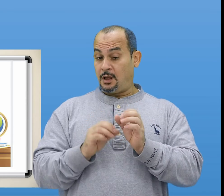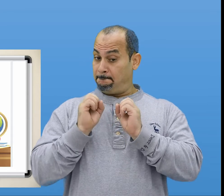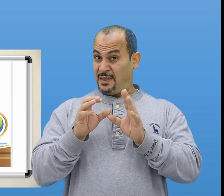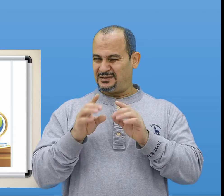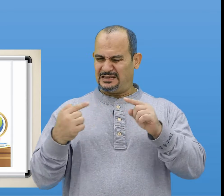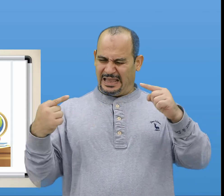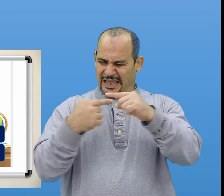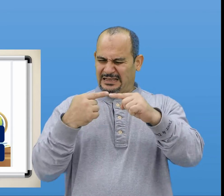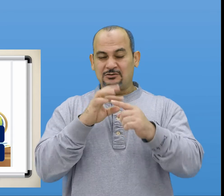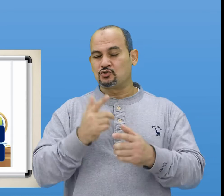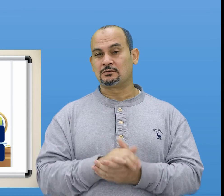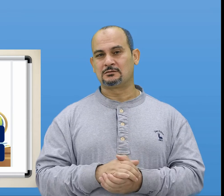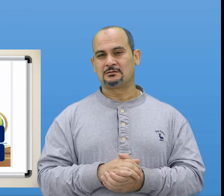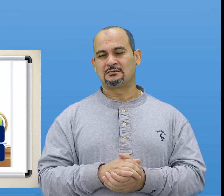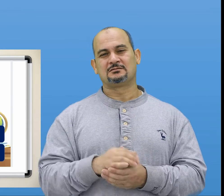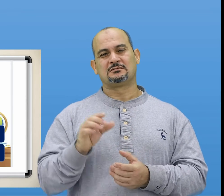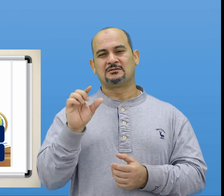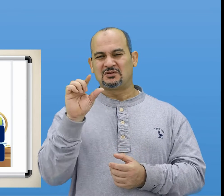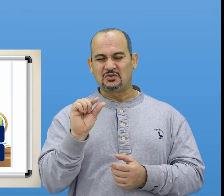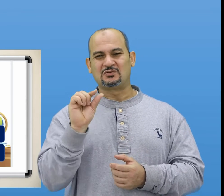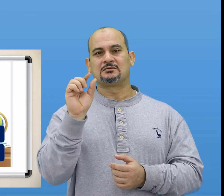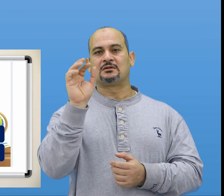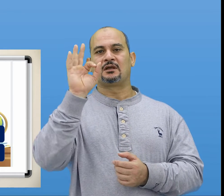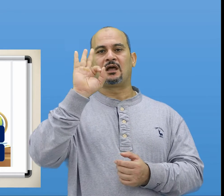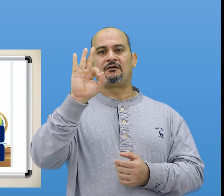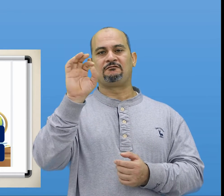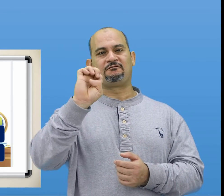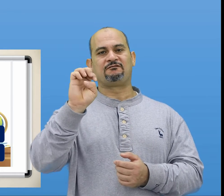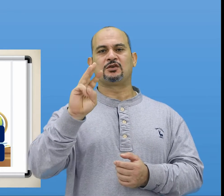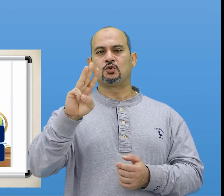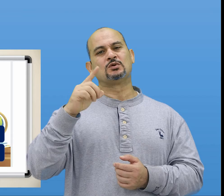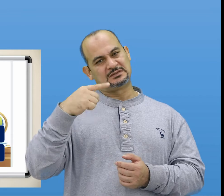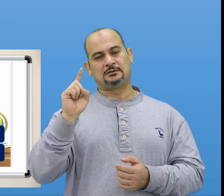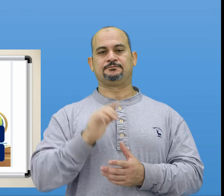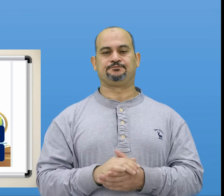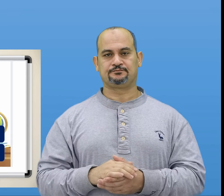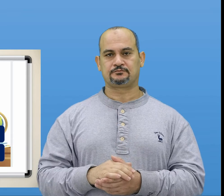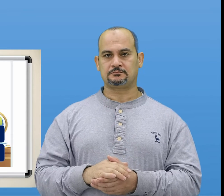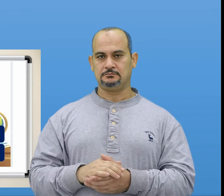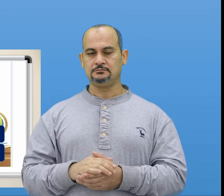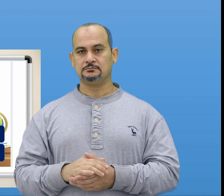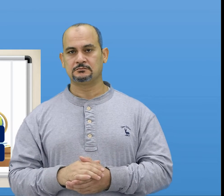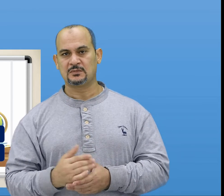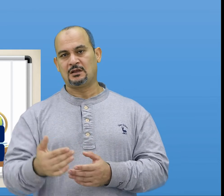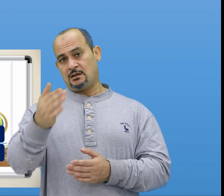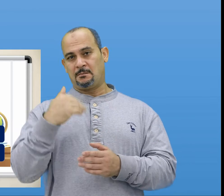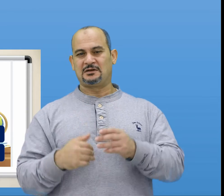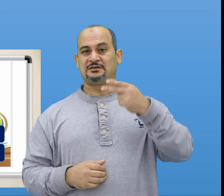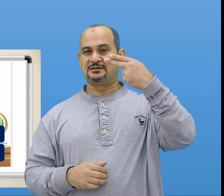final step? It's a milestone, of course. It's a noun. It means an action or event, a figurative action or event.